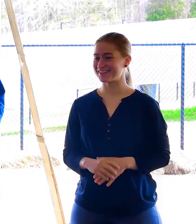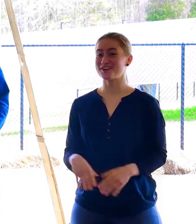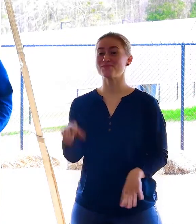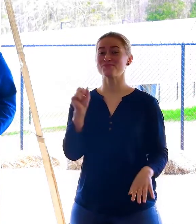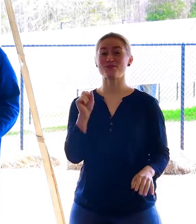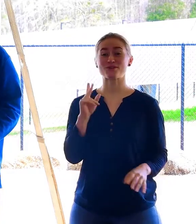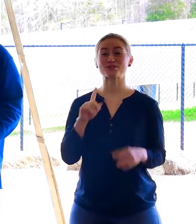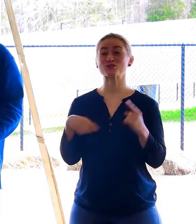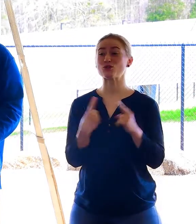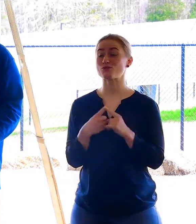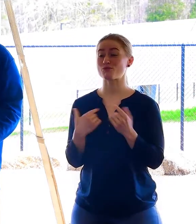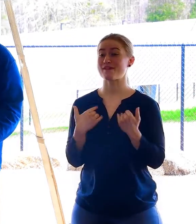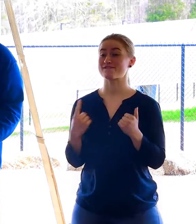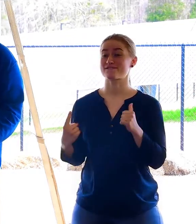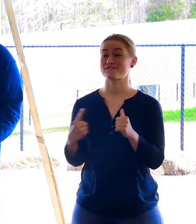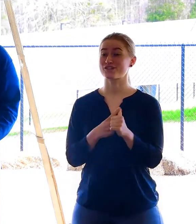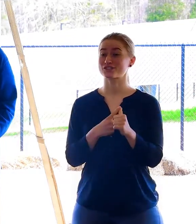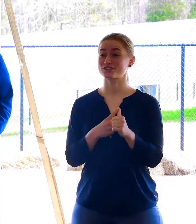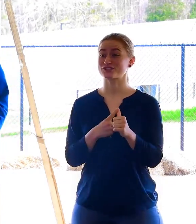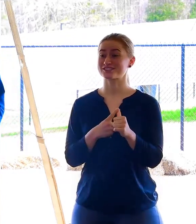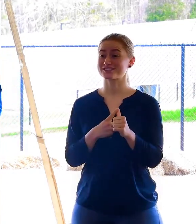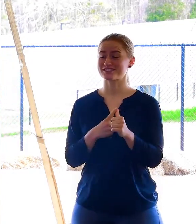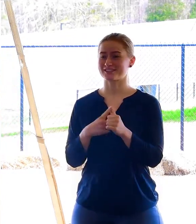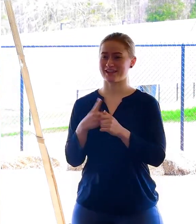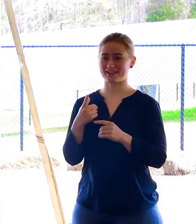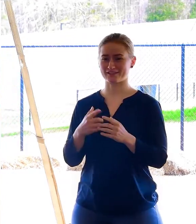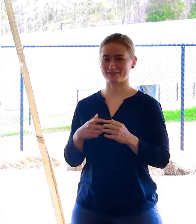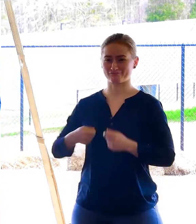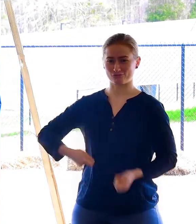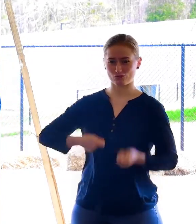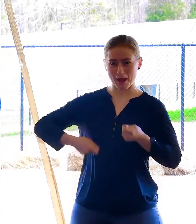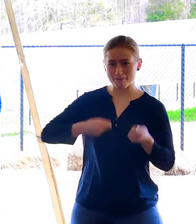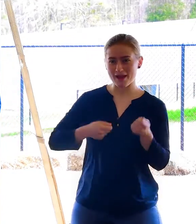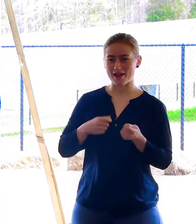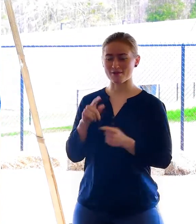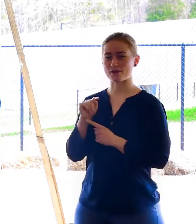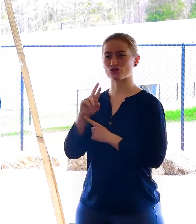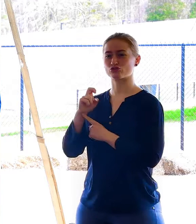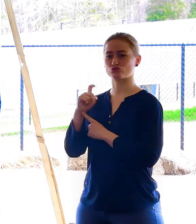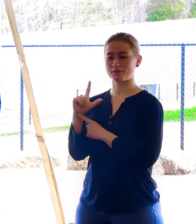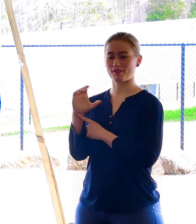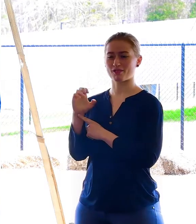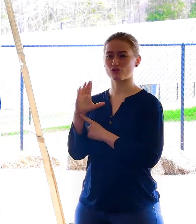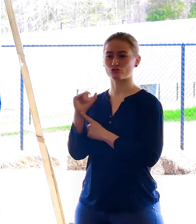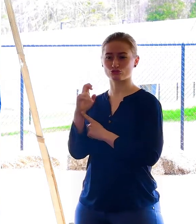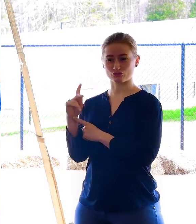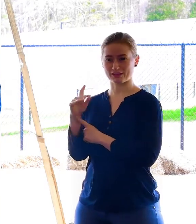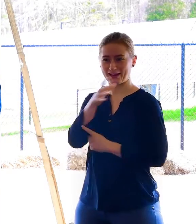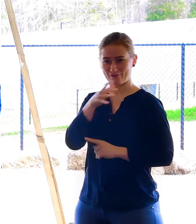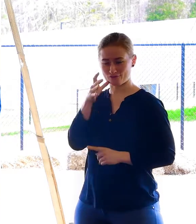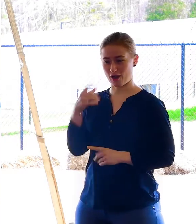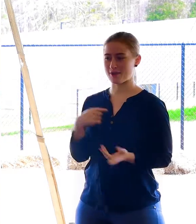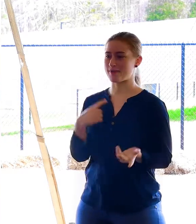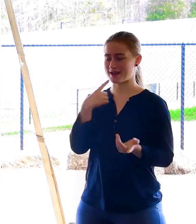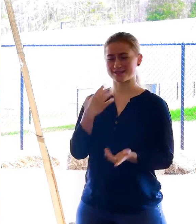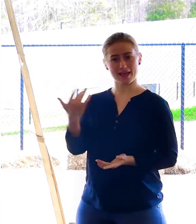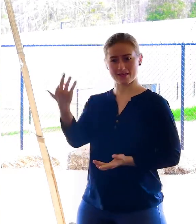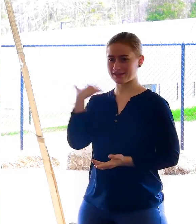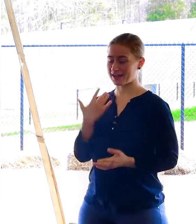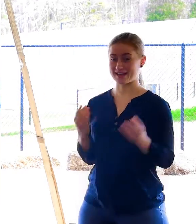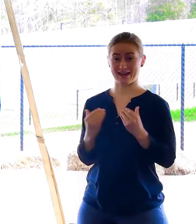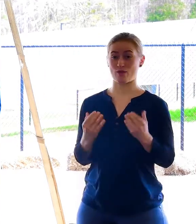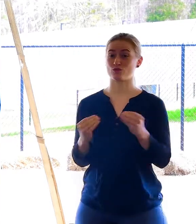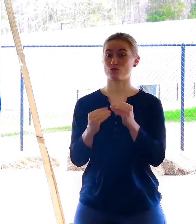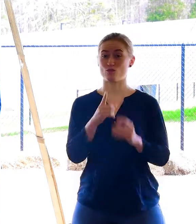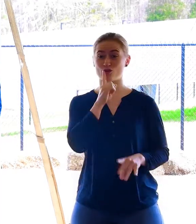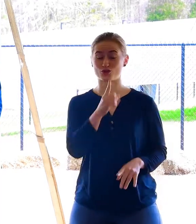Okay, so when we did the first, the groundbreaking over at Triple Creek Farm, I said then, and it's even more true now,